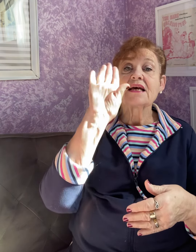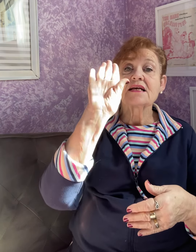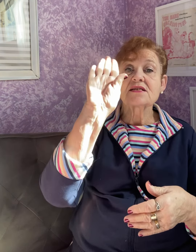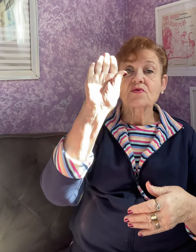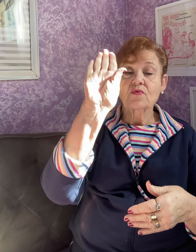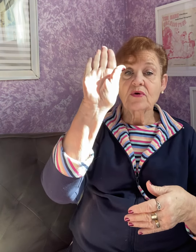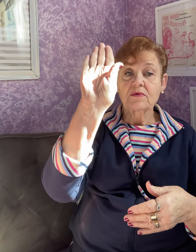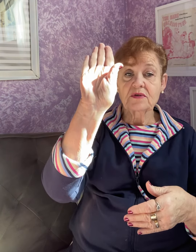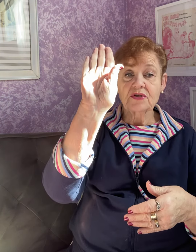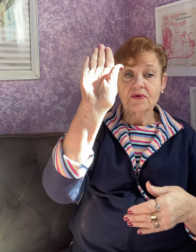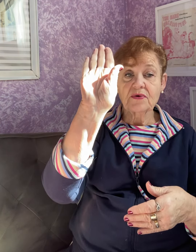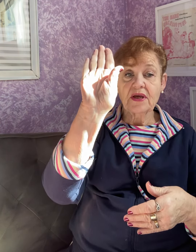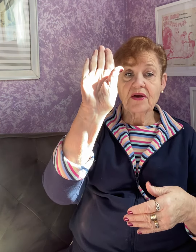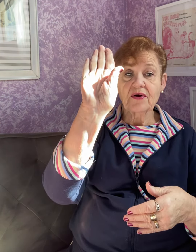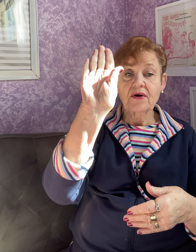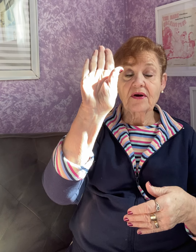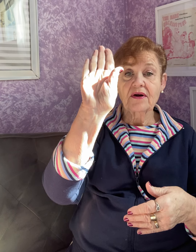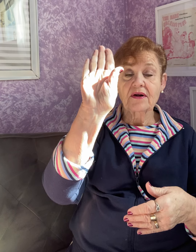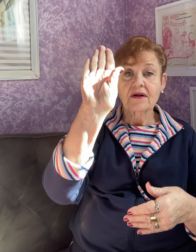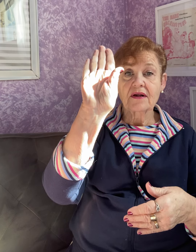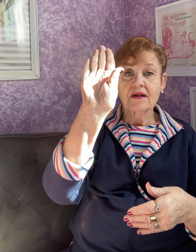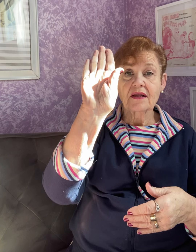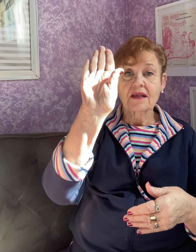His, we will do here.